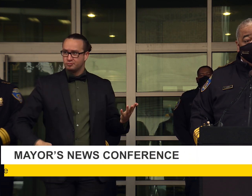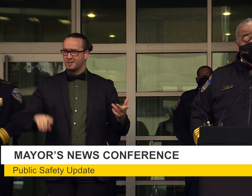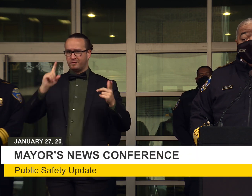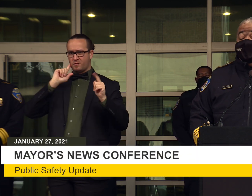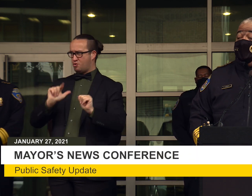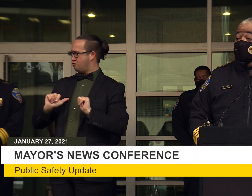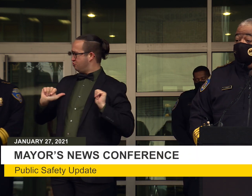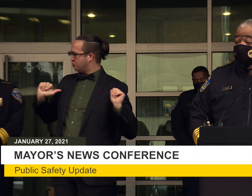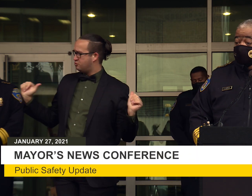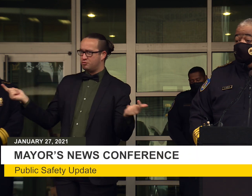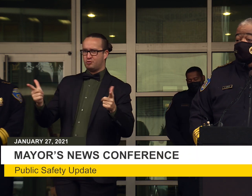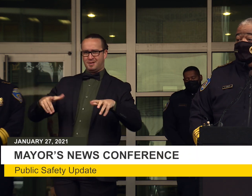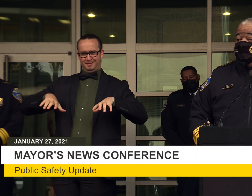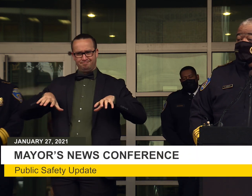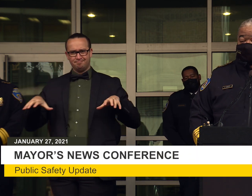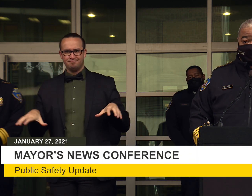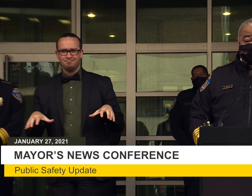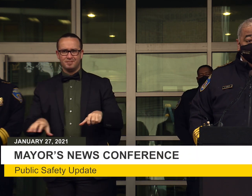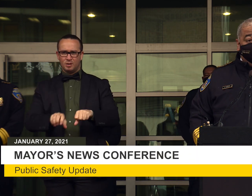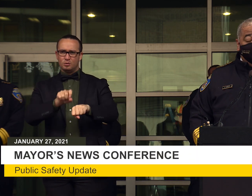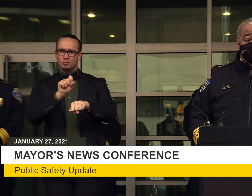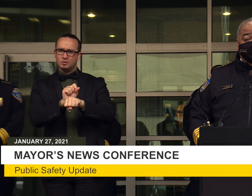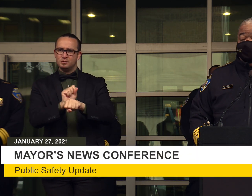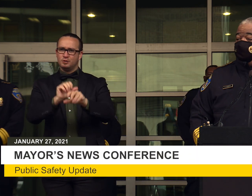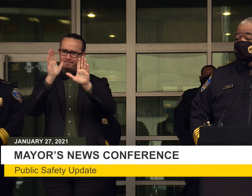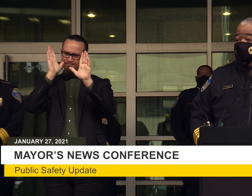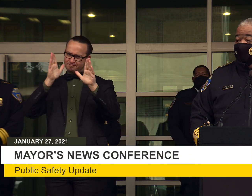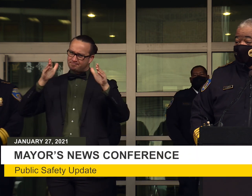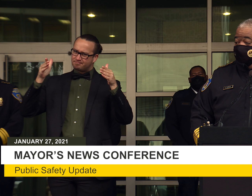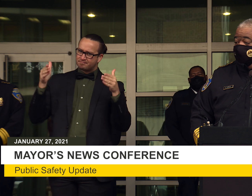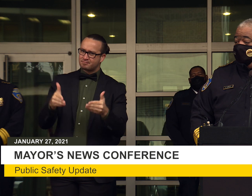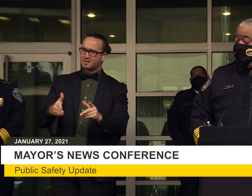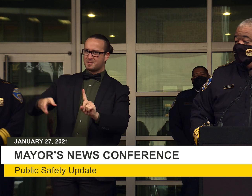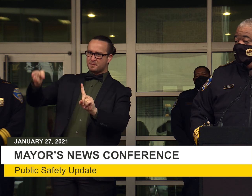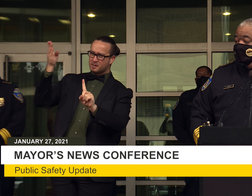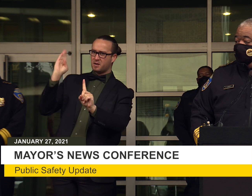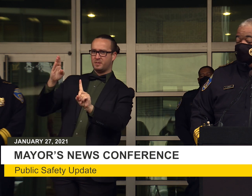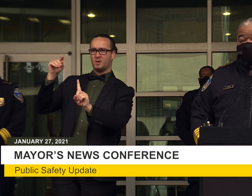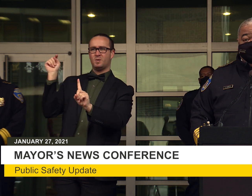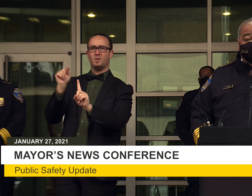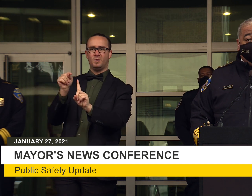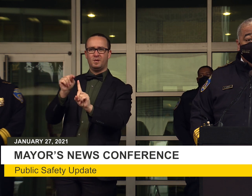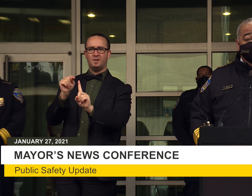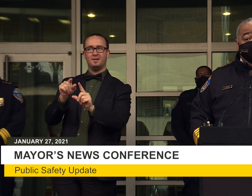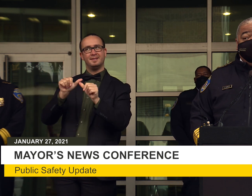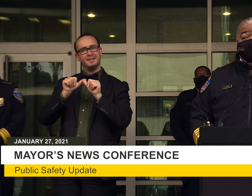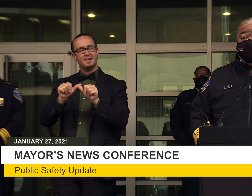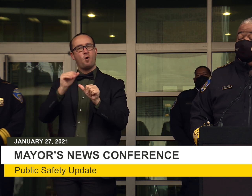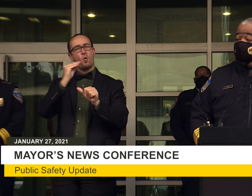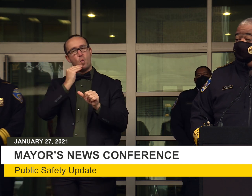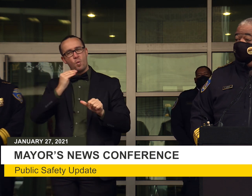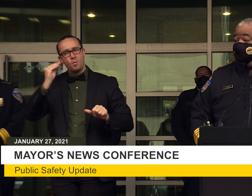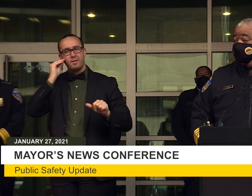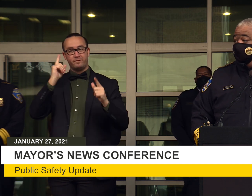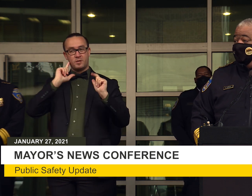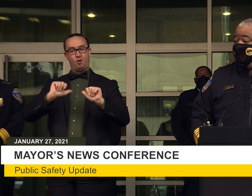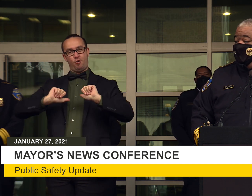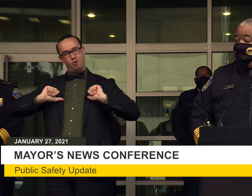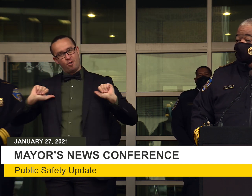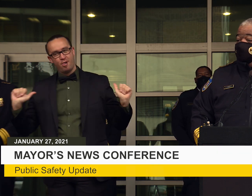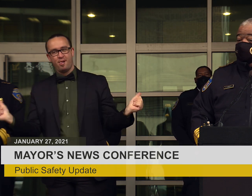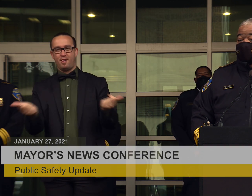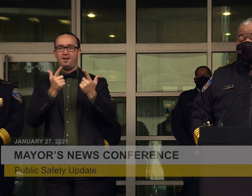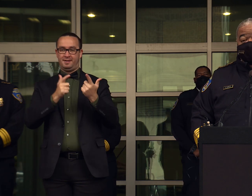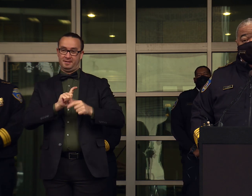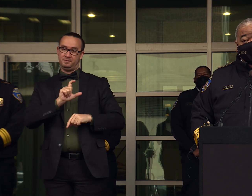Central District home for the Central District officers a reality. It's a 21st century building for a 21st century